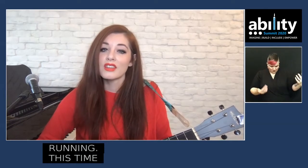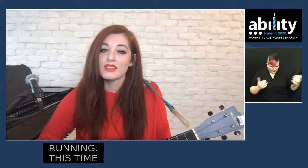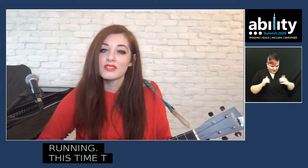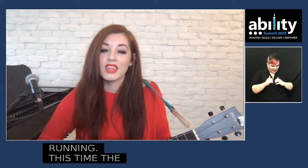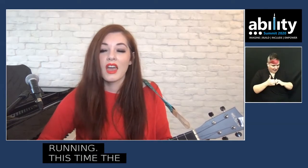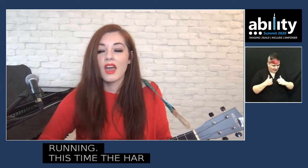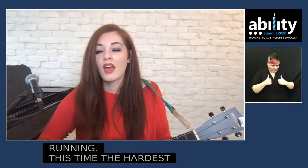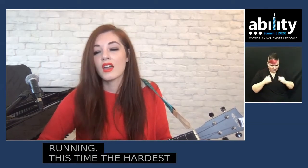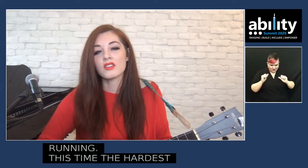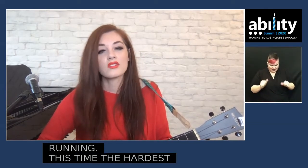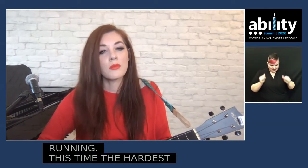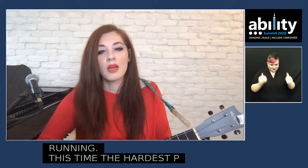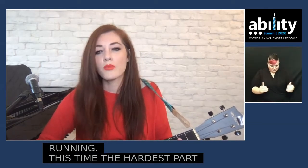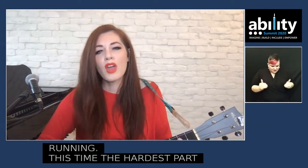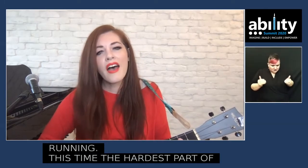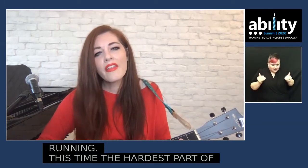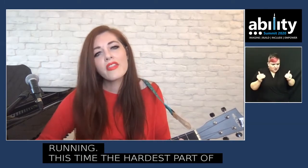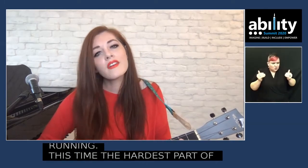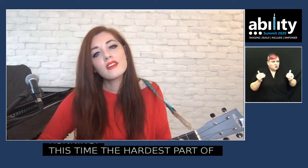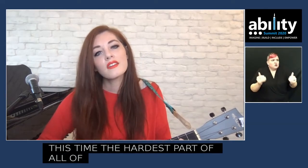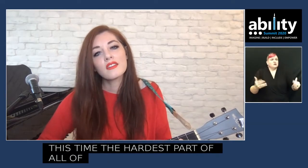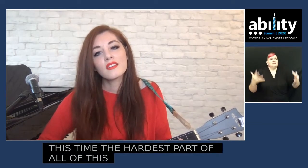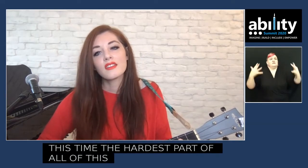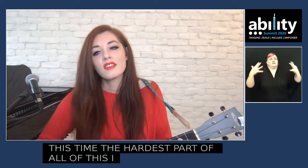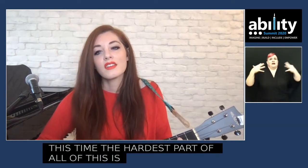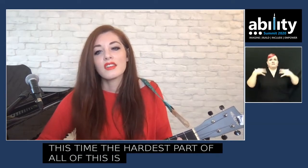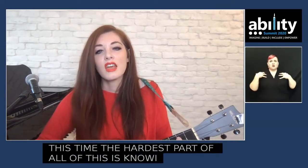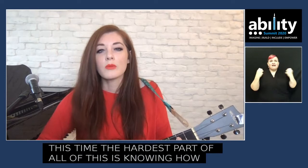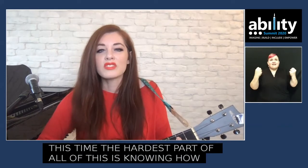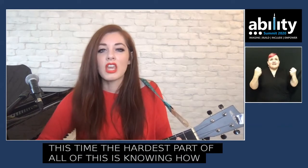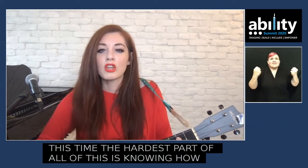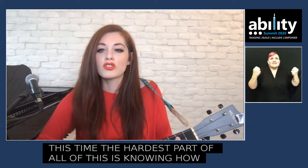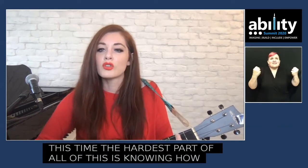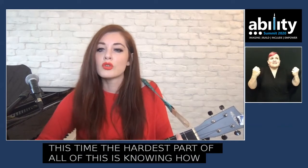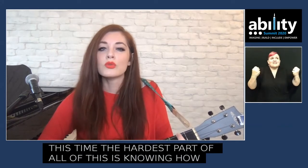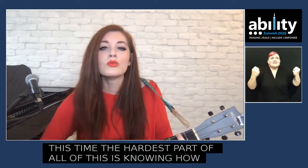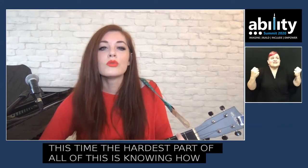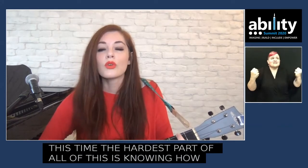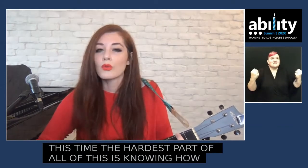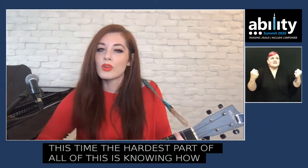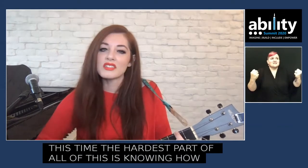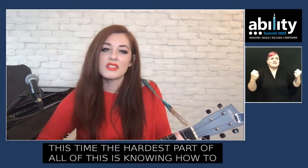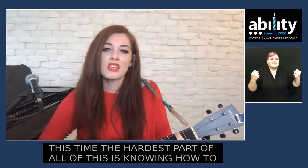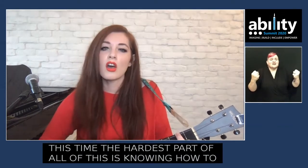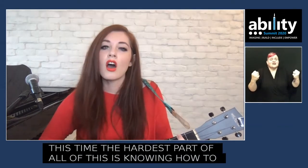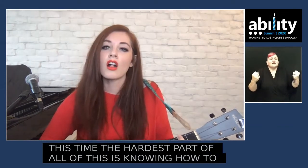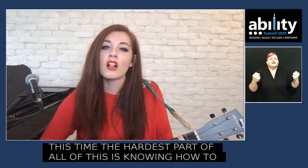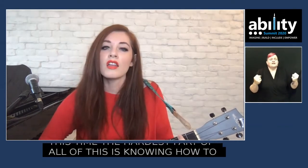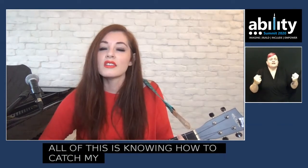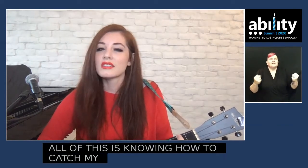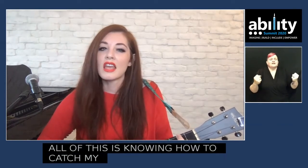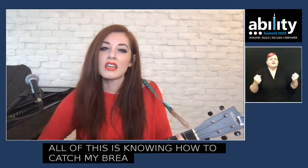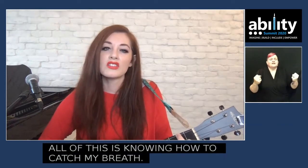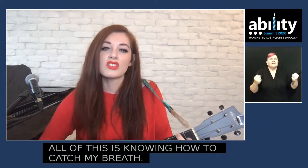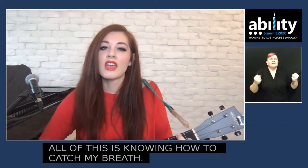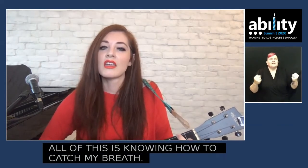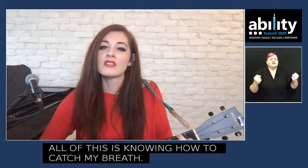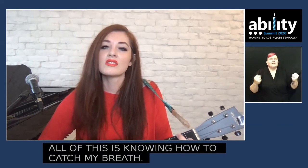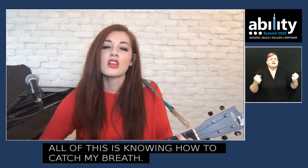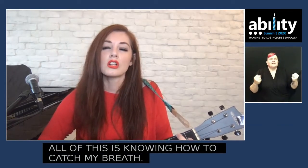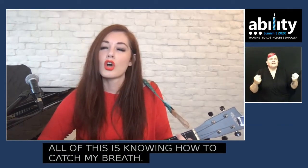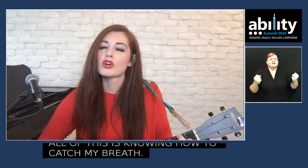how to catch my breath. I'm scared to risk it all.